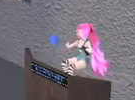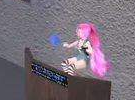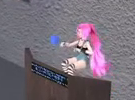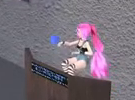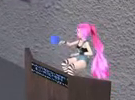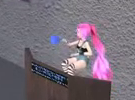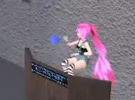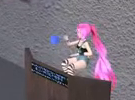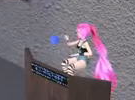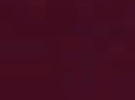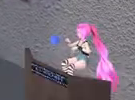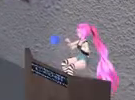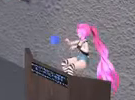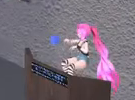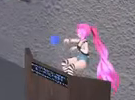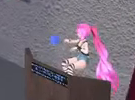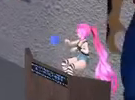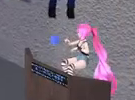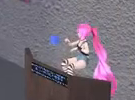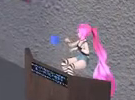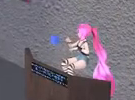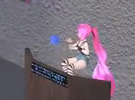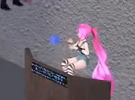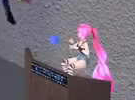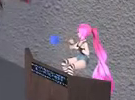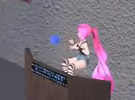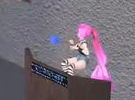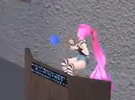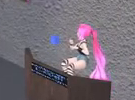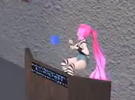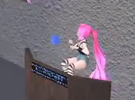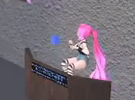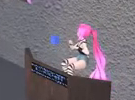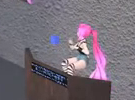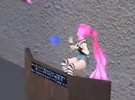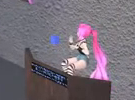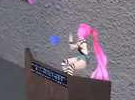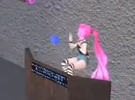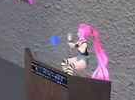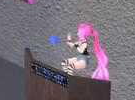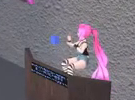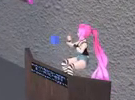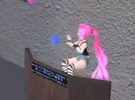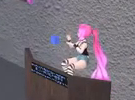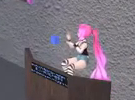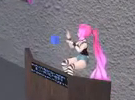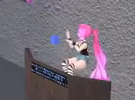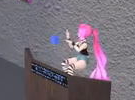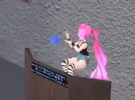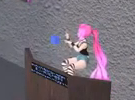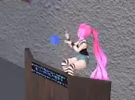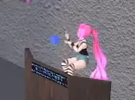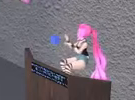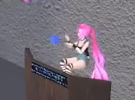reduce lag. So Samalaw, Reunion, Bearbee,